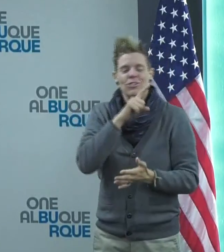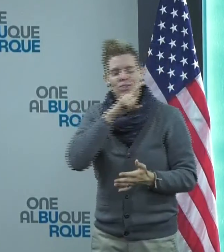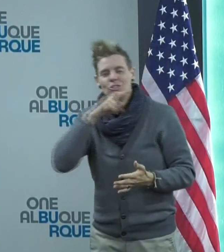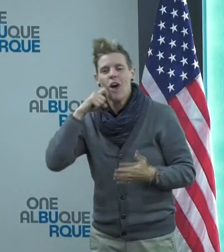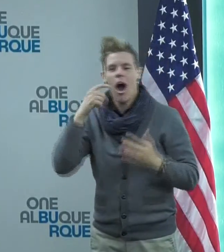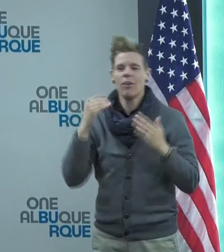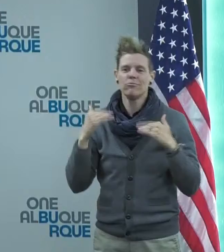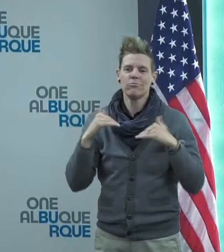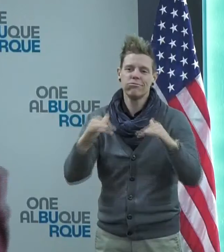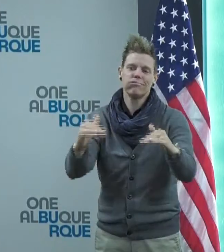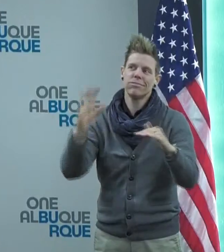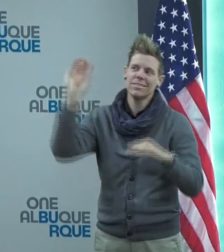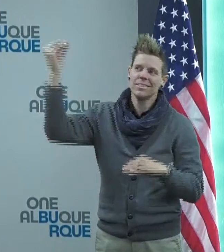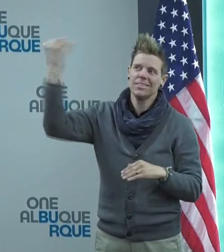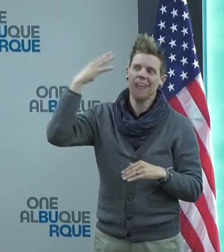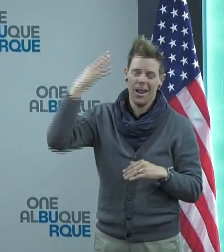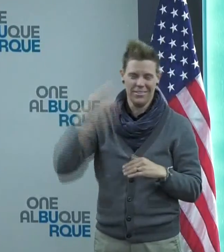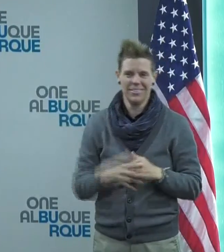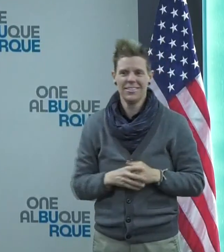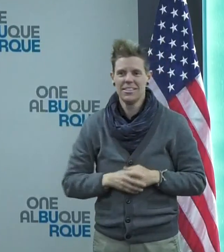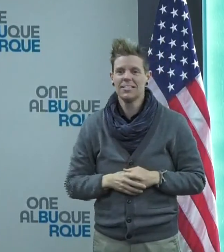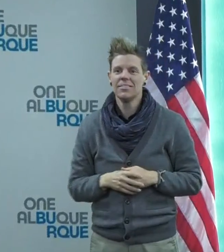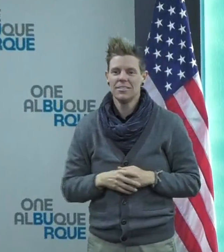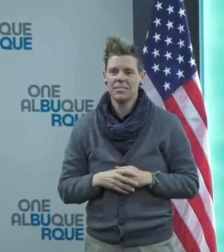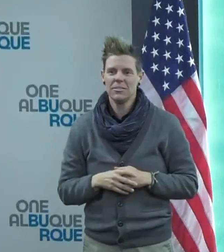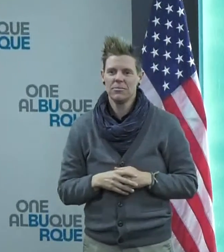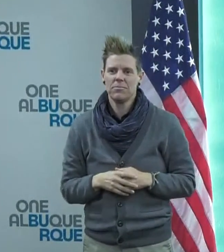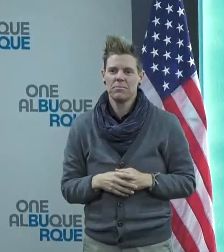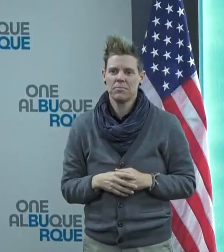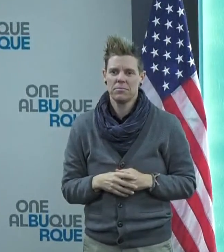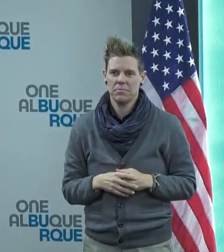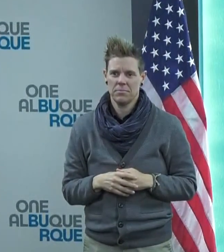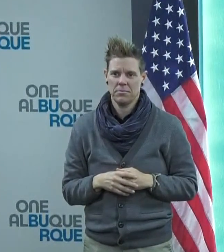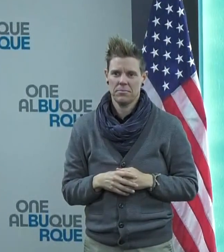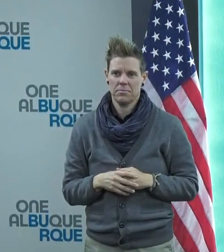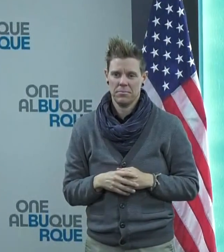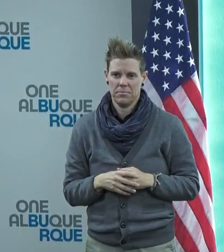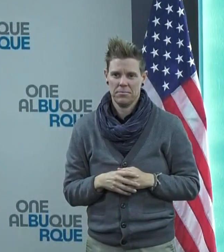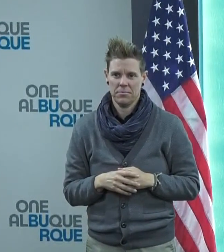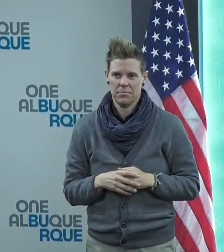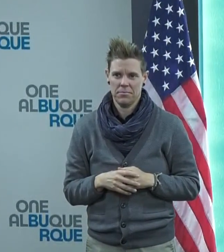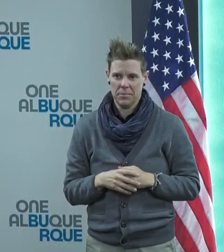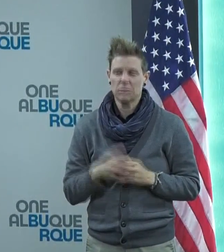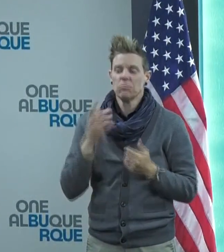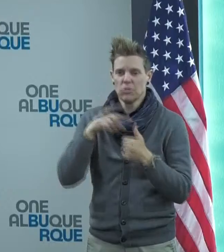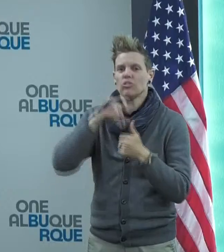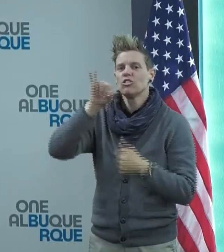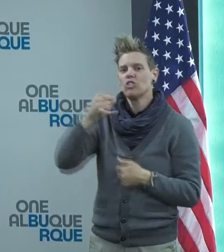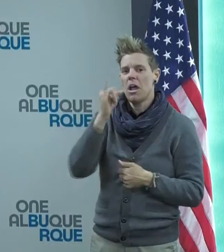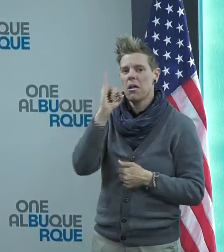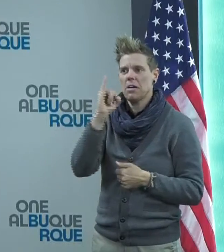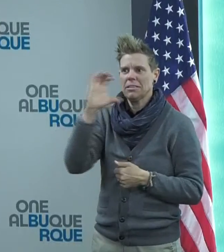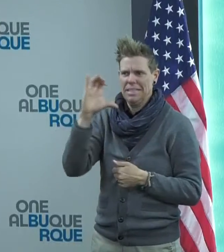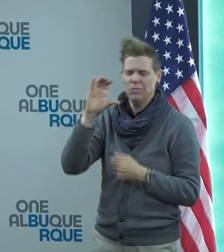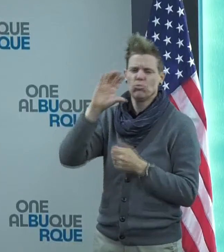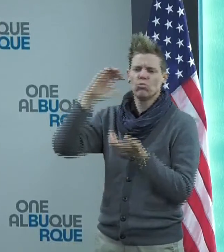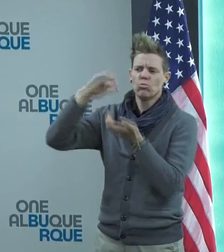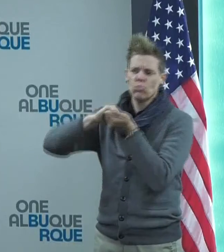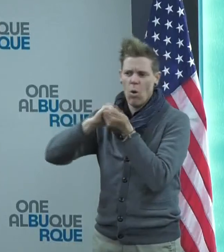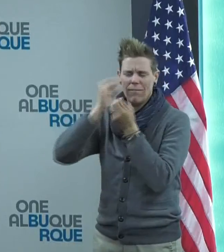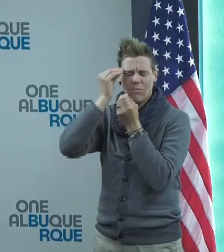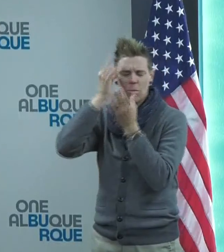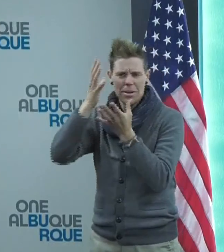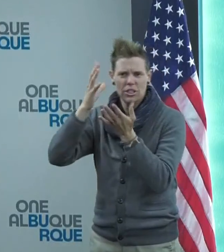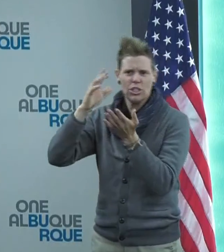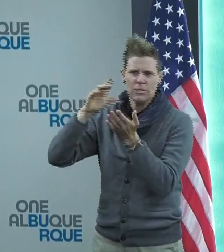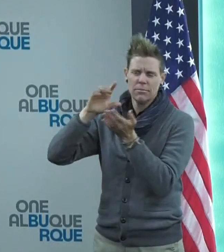And a few things to begin with from our Joint Information Center. So these are, again, just some generic updates. And then I want to